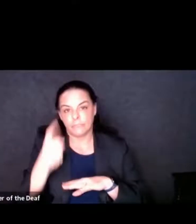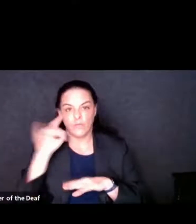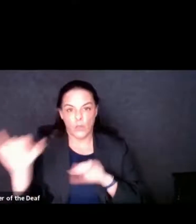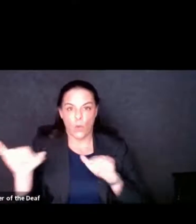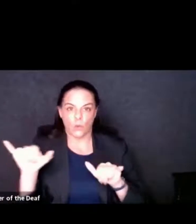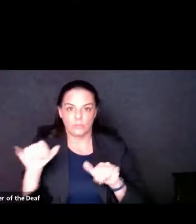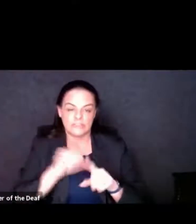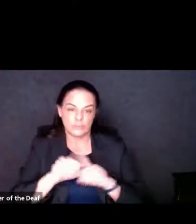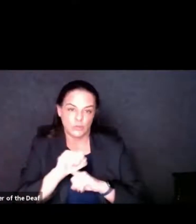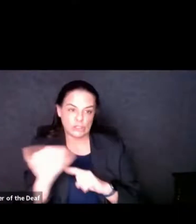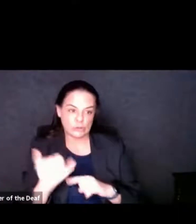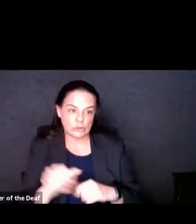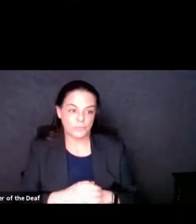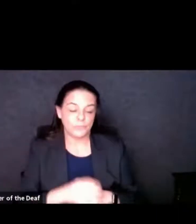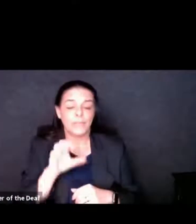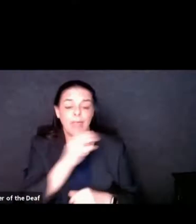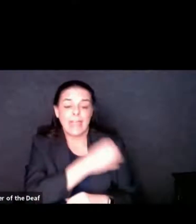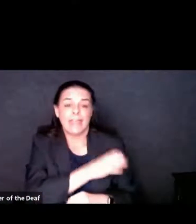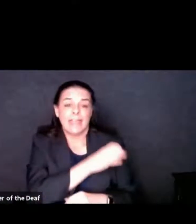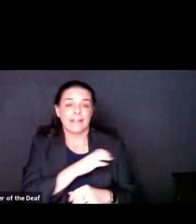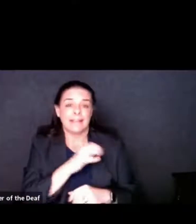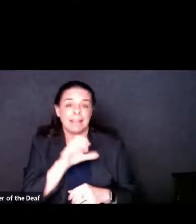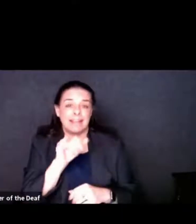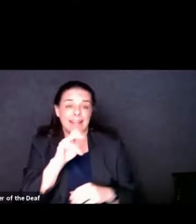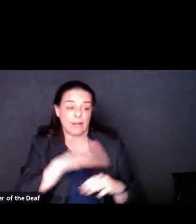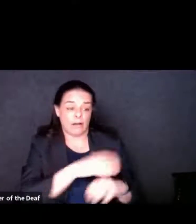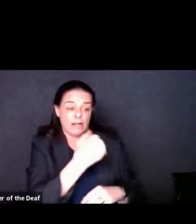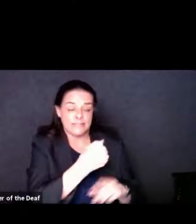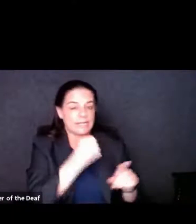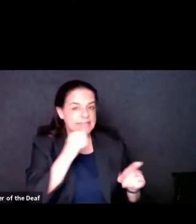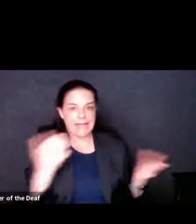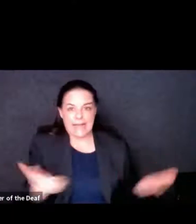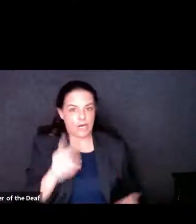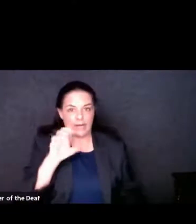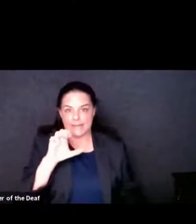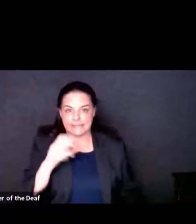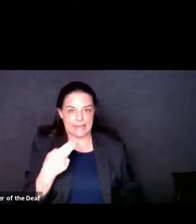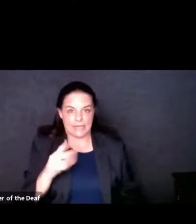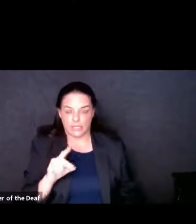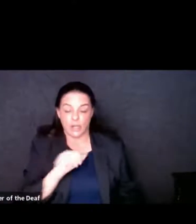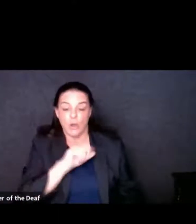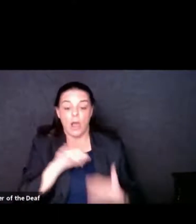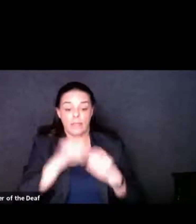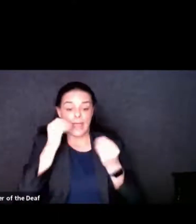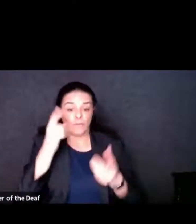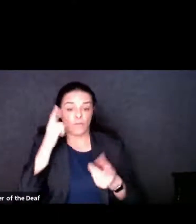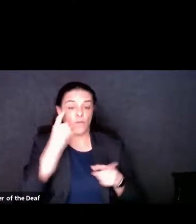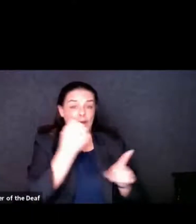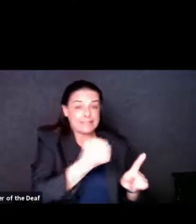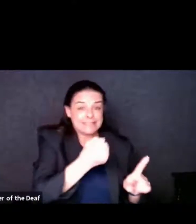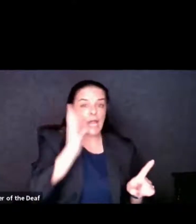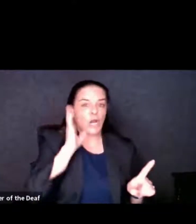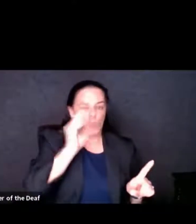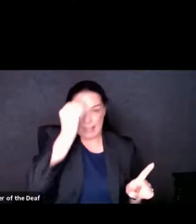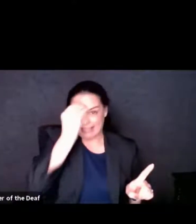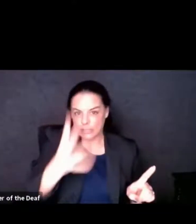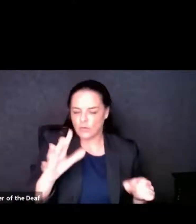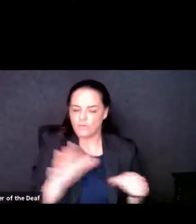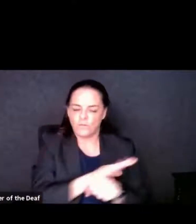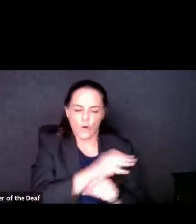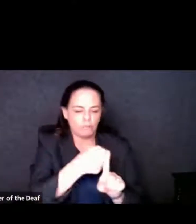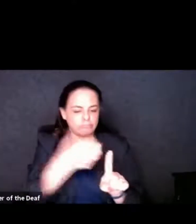well. The clinic on Saturday, just to be clear, will not be held at KCHD. Again, all of that information for Saturday's clinic will be released in full detail